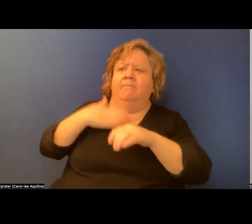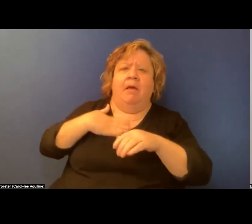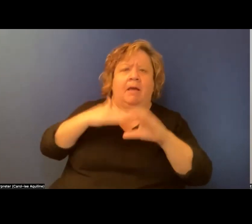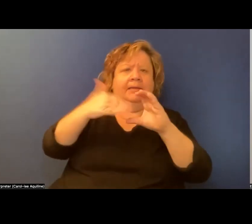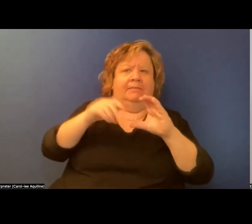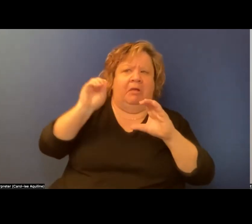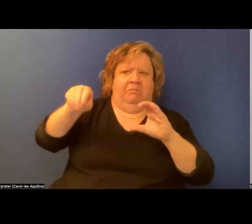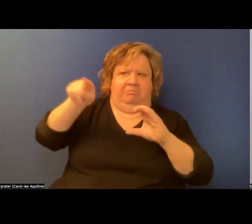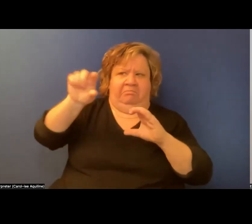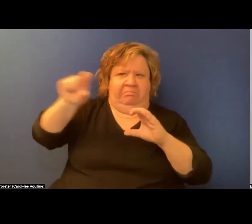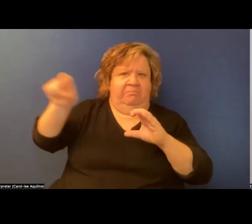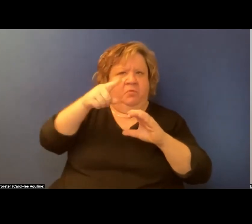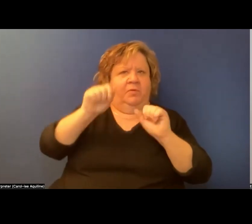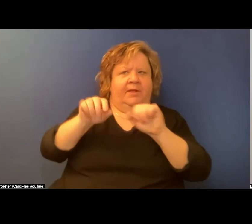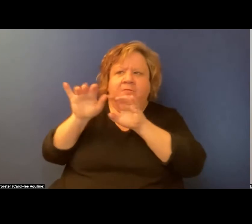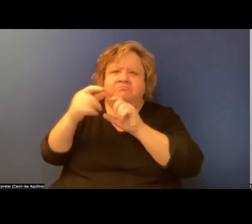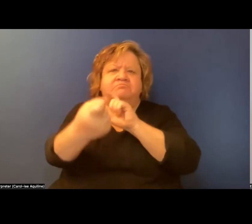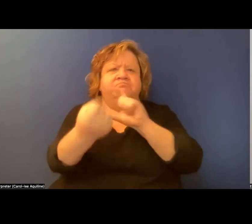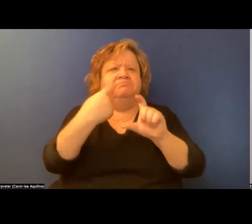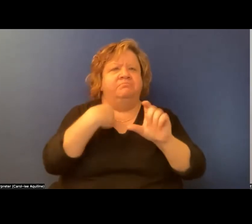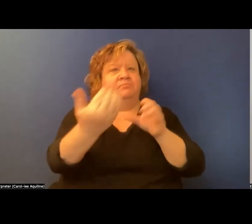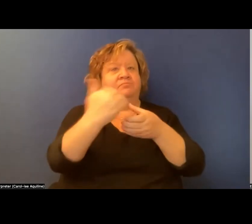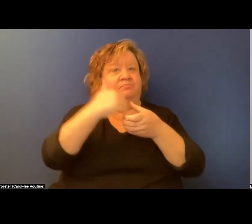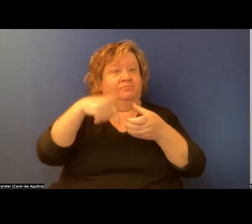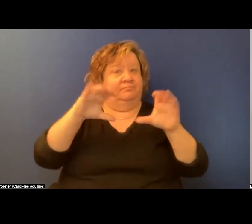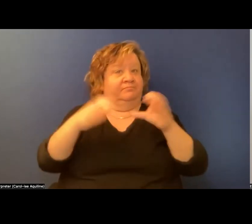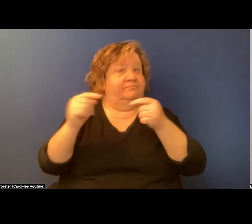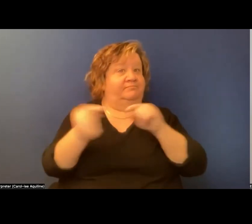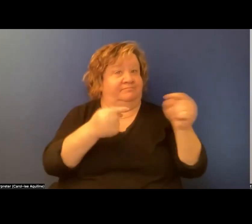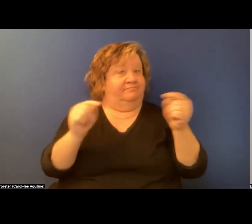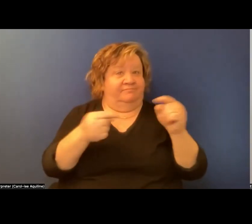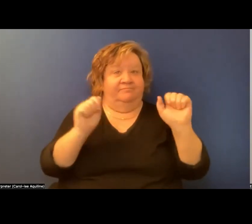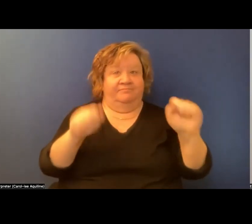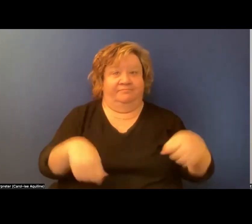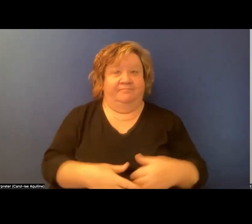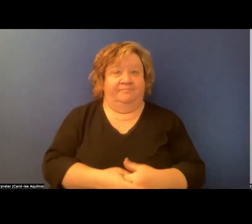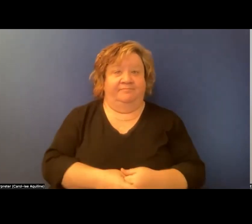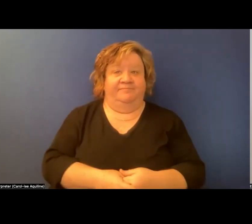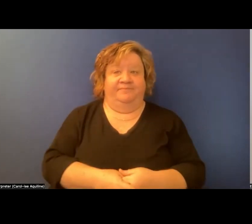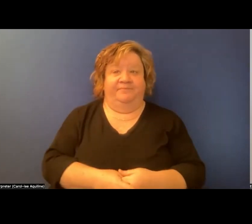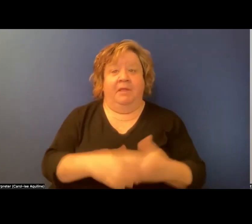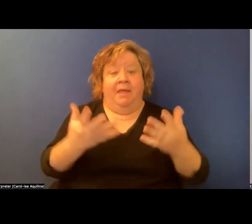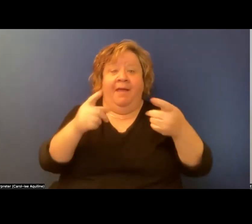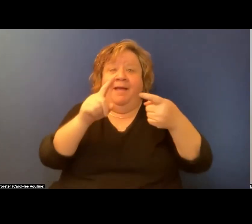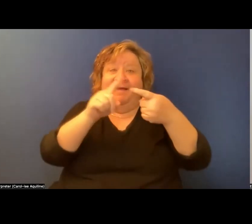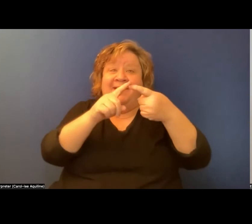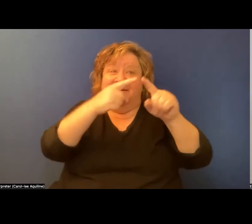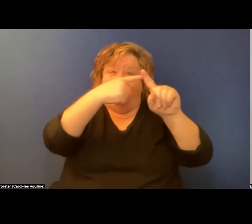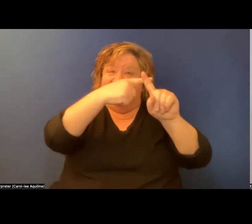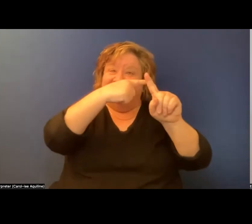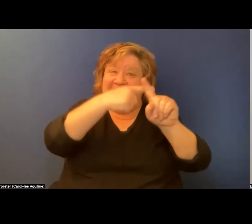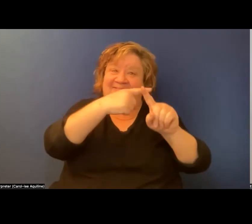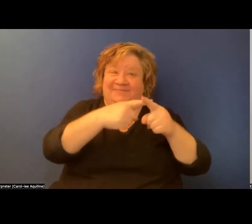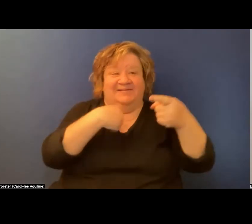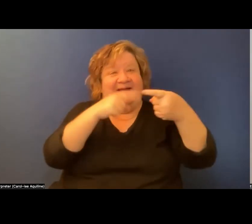Despite all these achievements, what you see if you look at the outcome documents of COP26